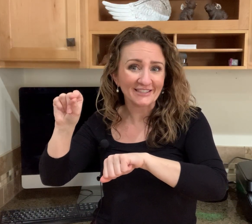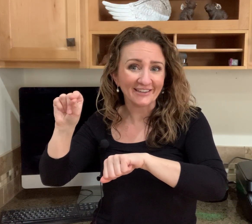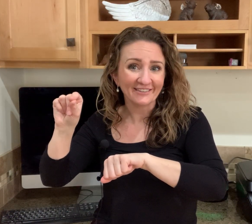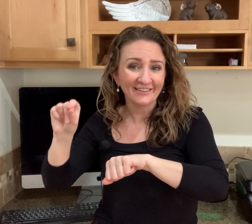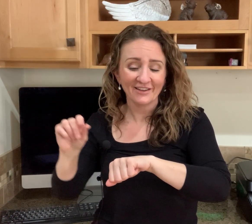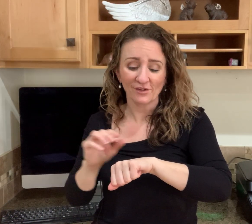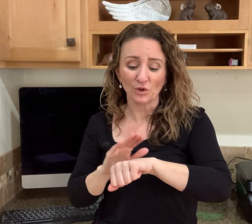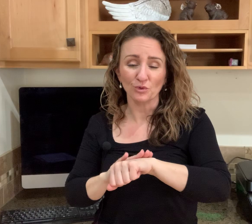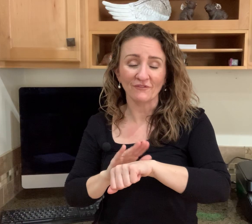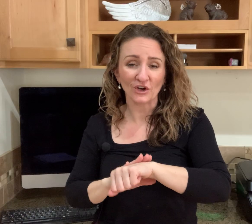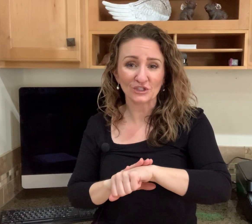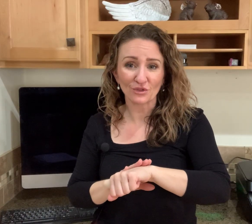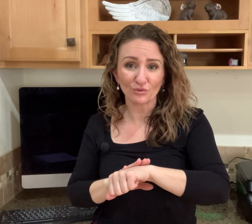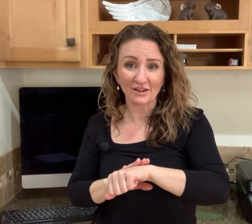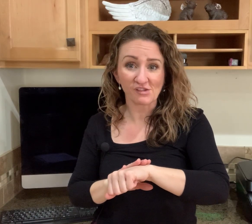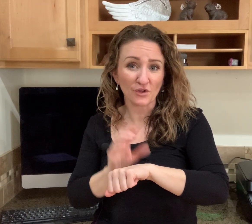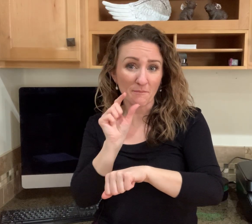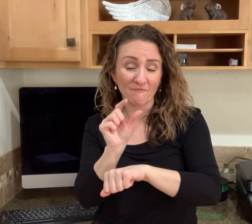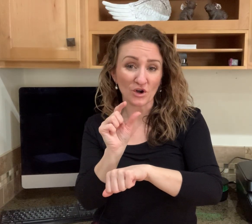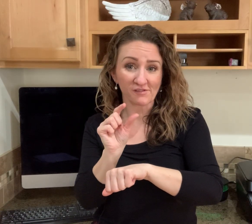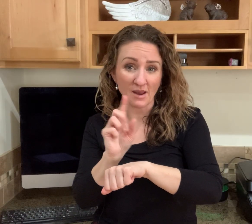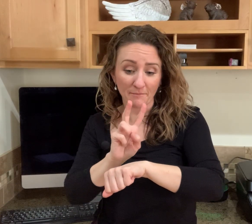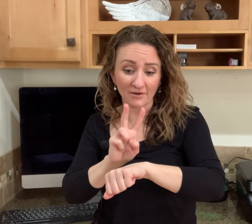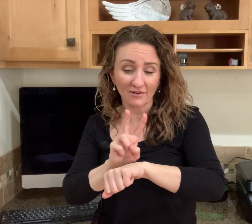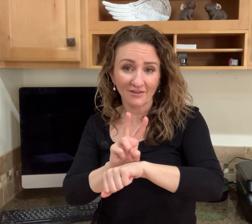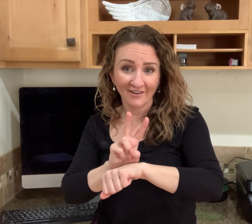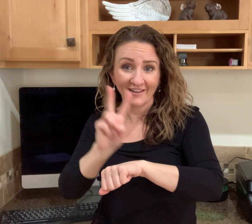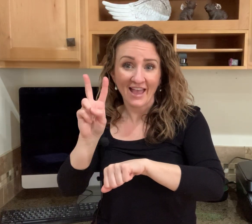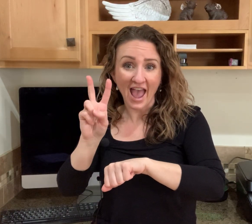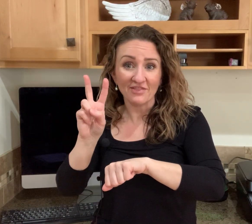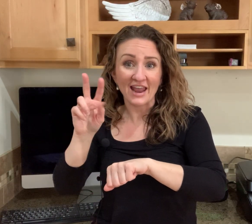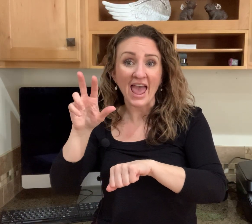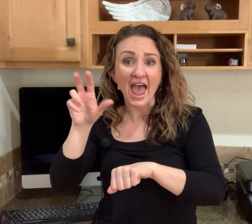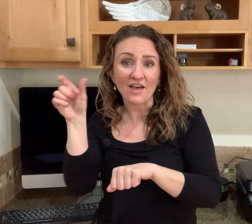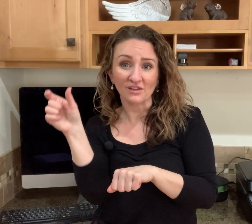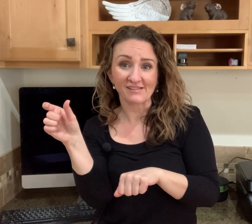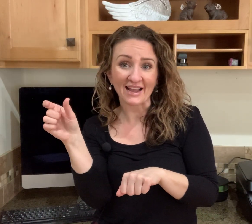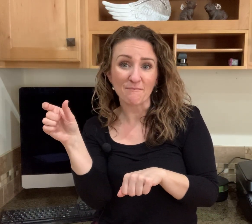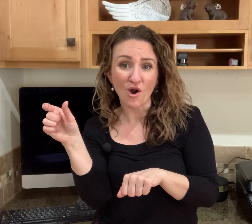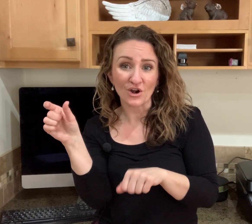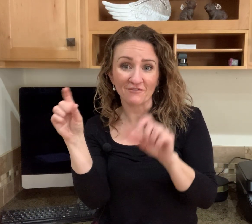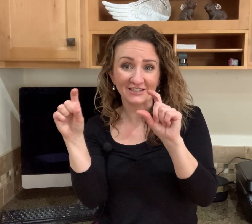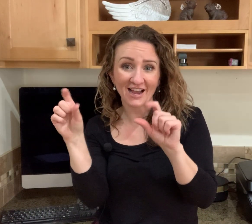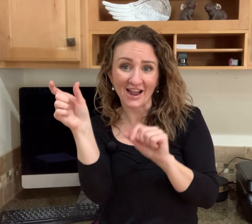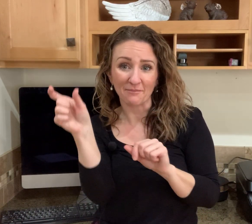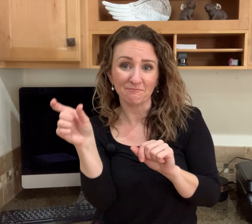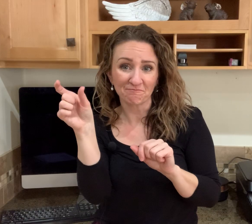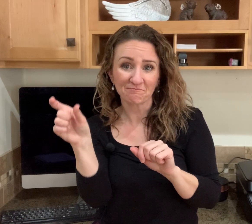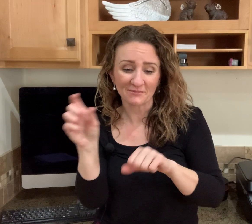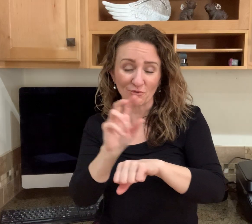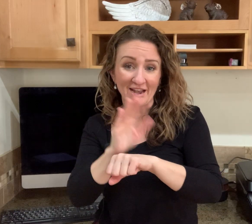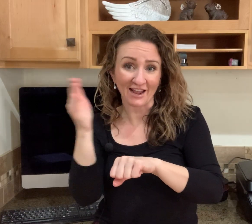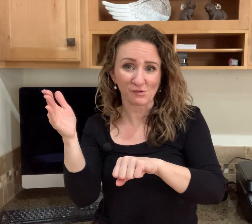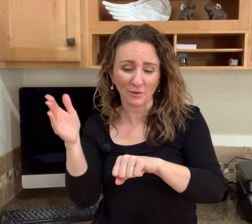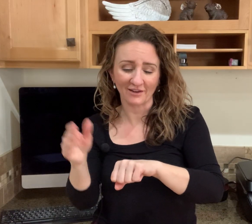2:20. So you refer to the wrist for the first number, and then add the second part of the time right next to it.